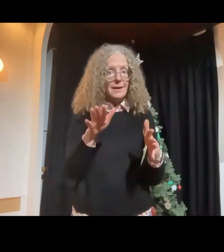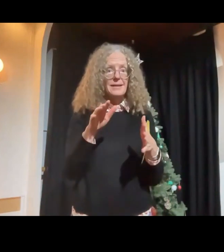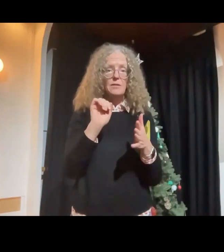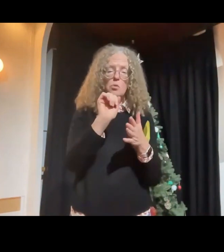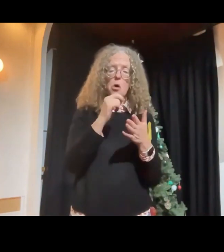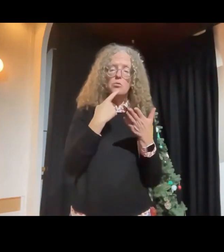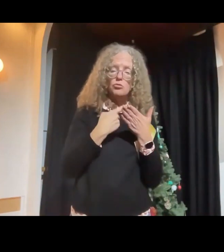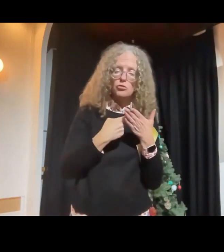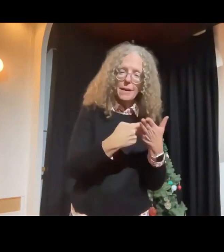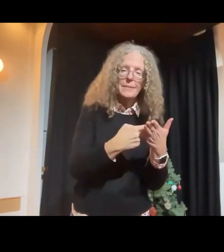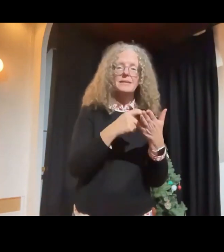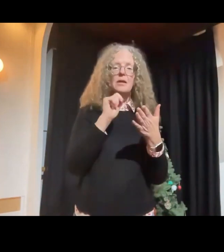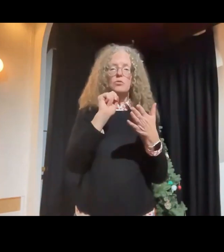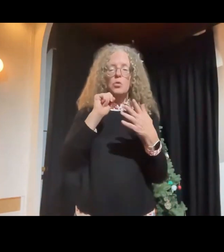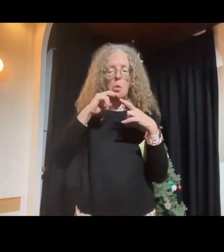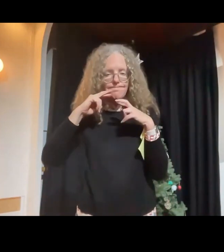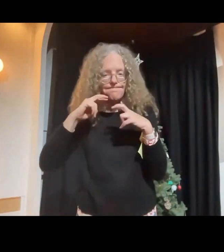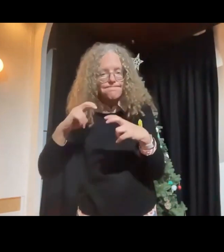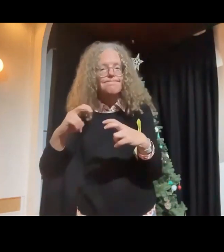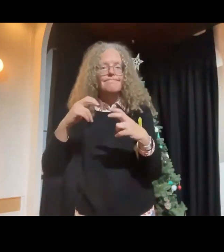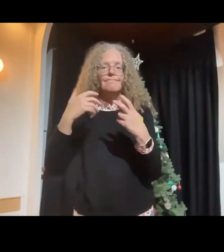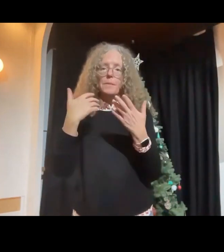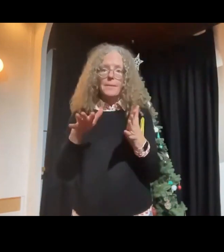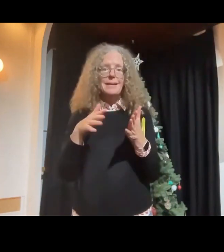The first question asks